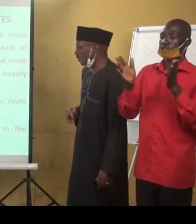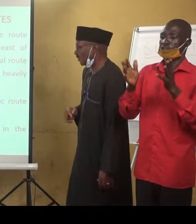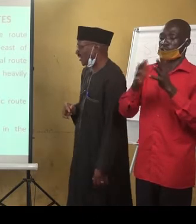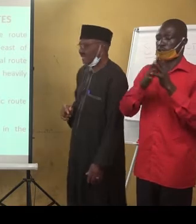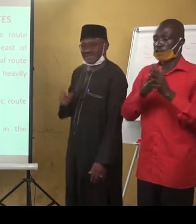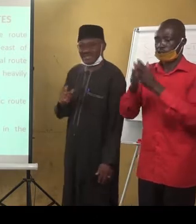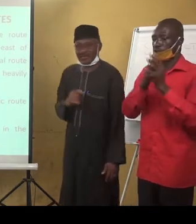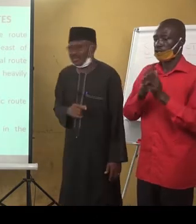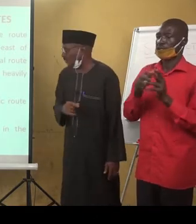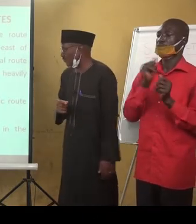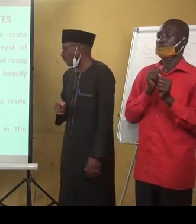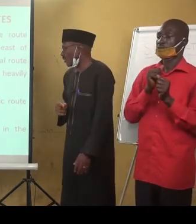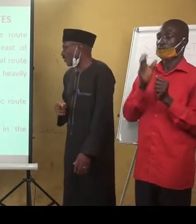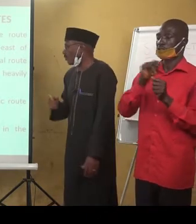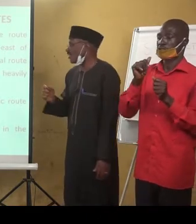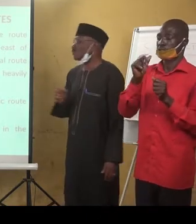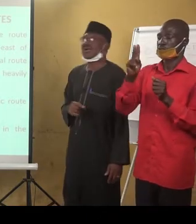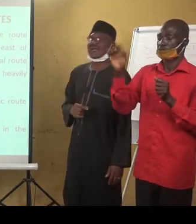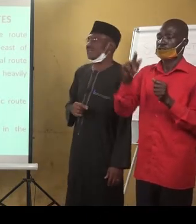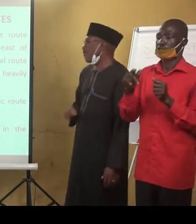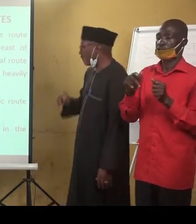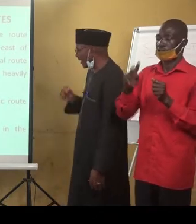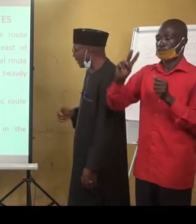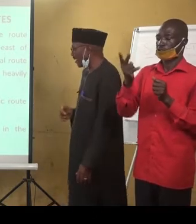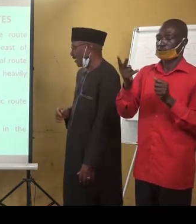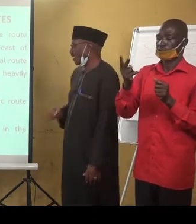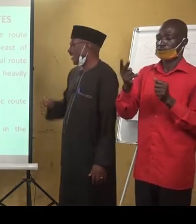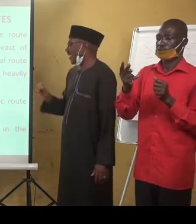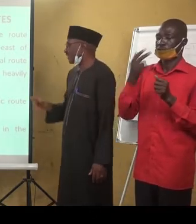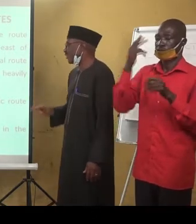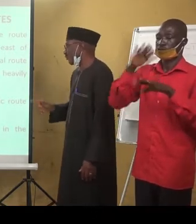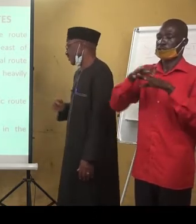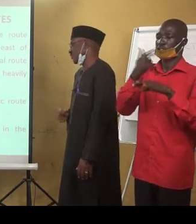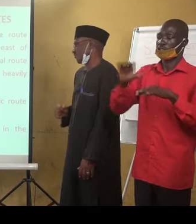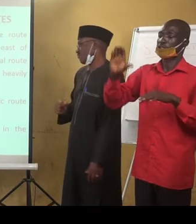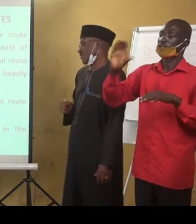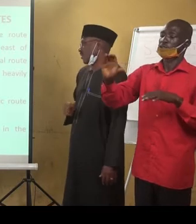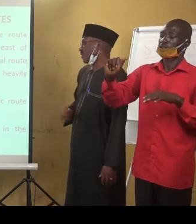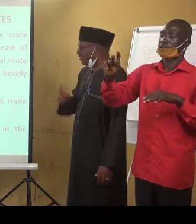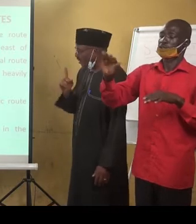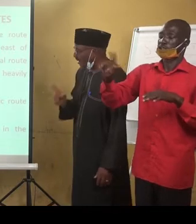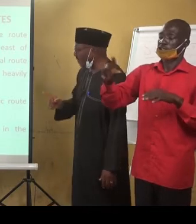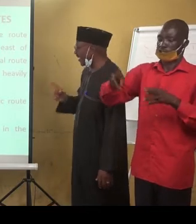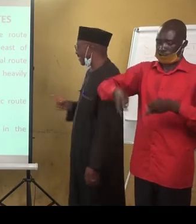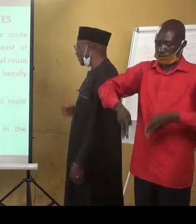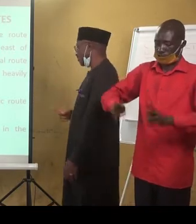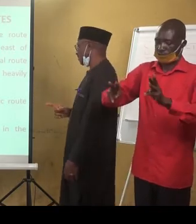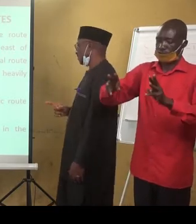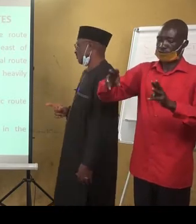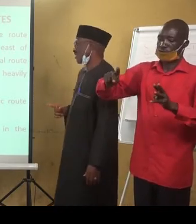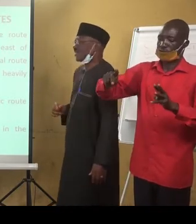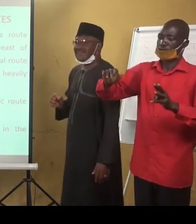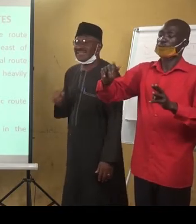the world. Secondly, let's look at the Panama Canal route. The Panama Canal